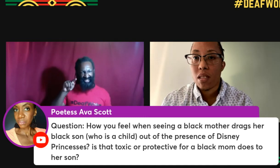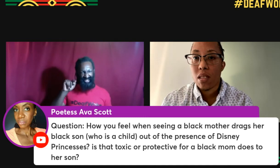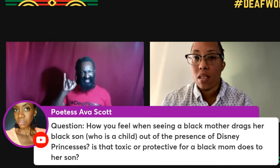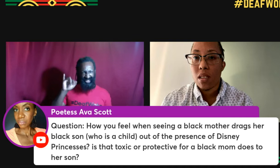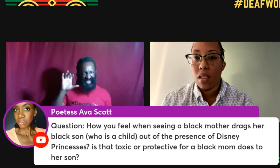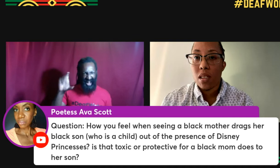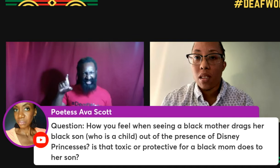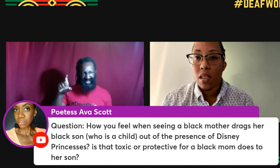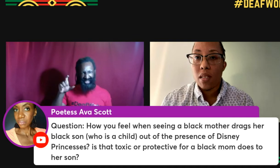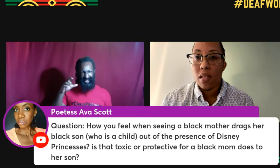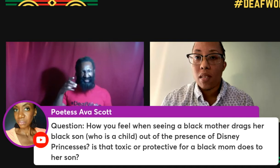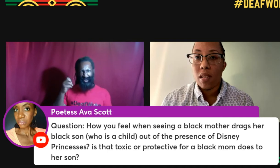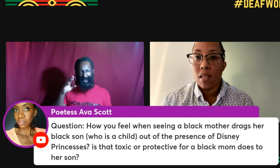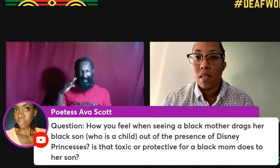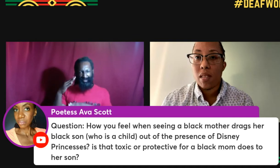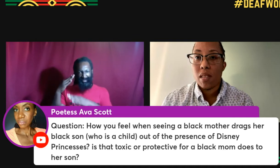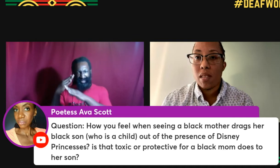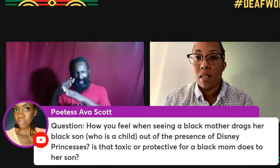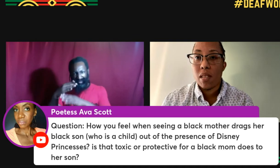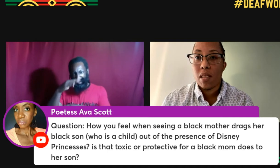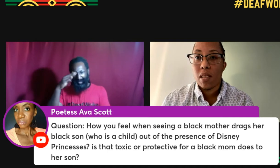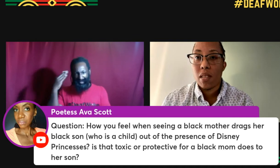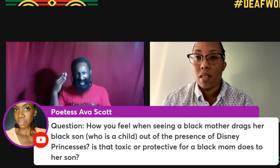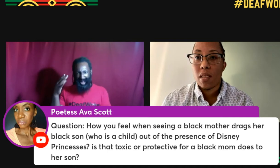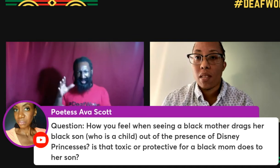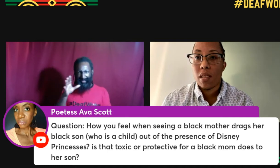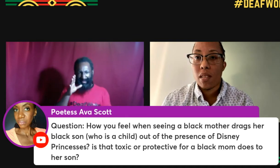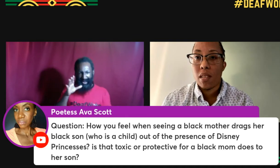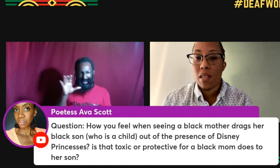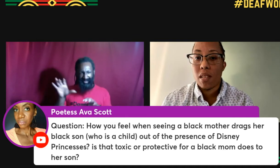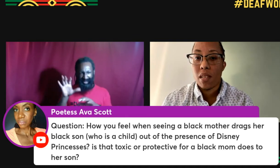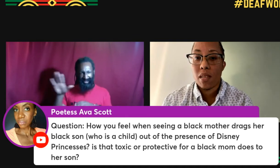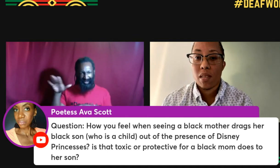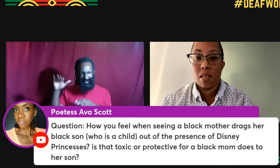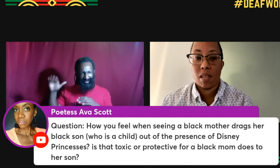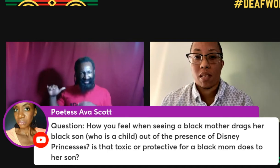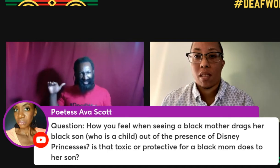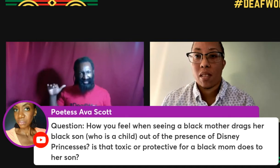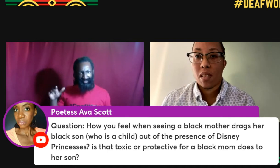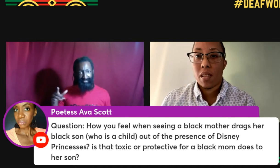child, out of a presence of a Disney princess?